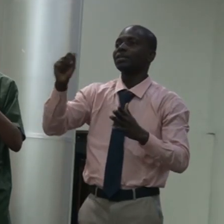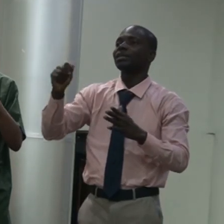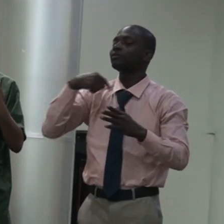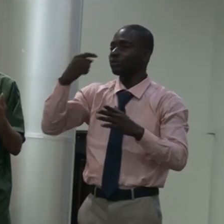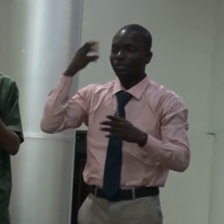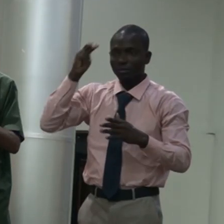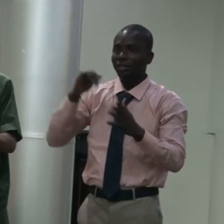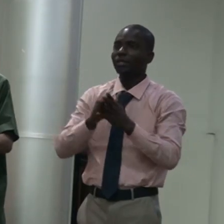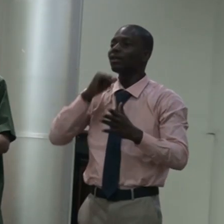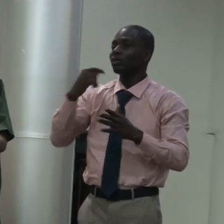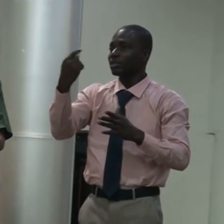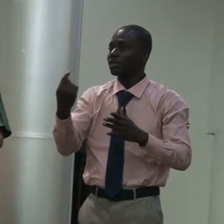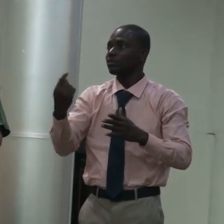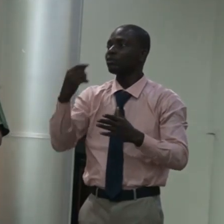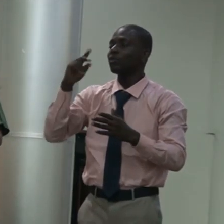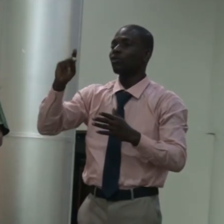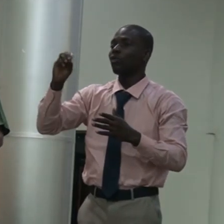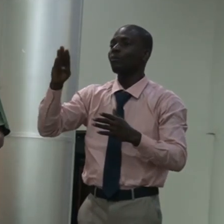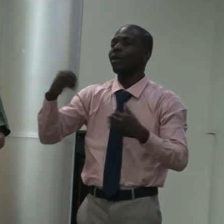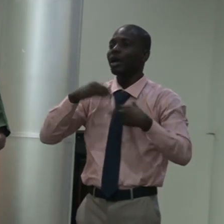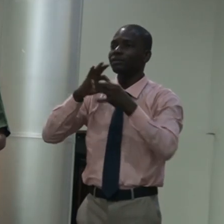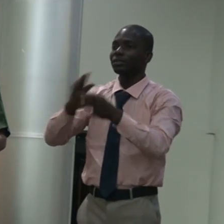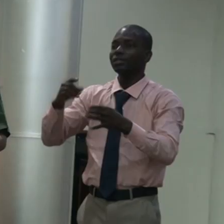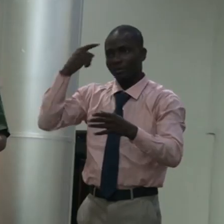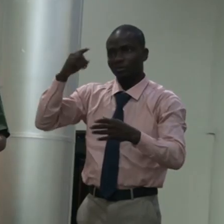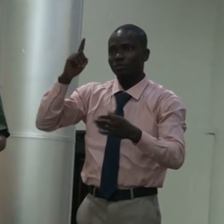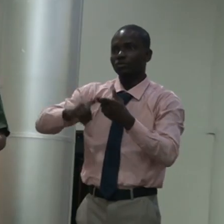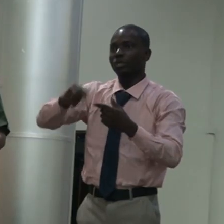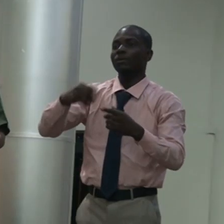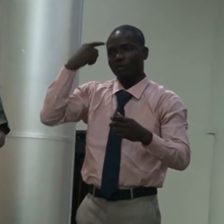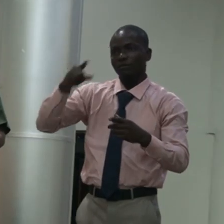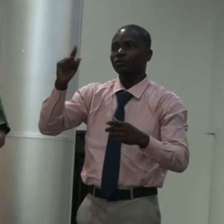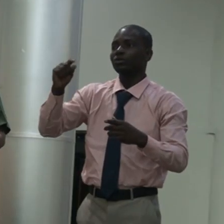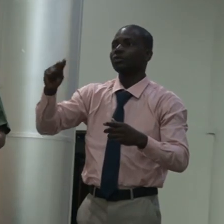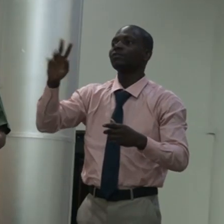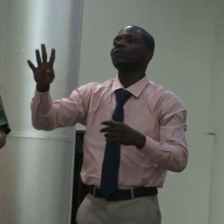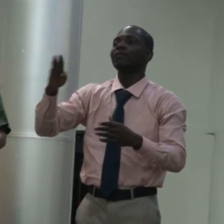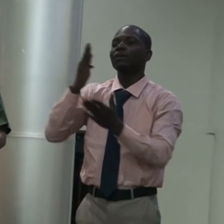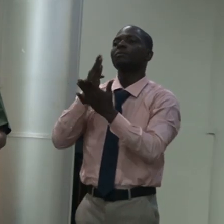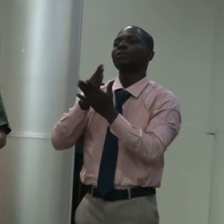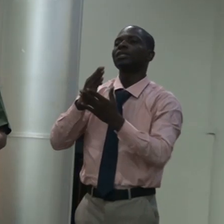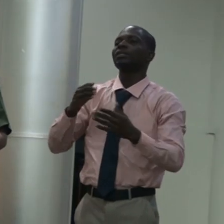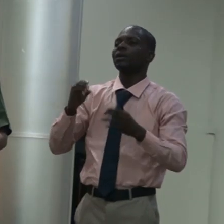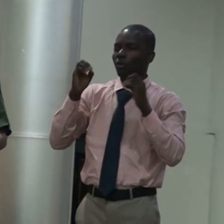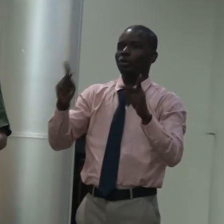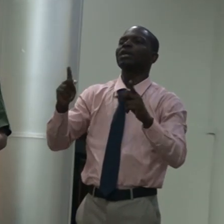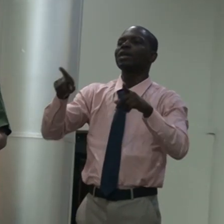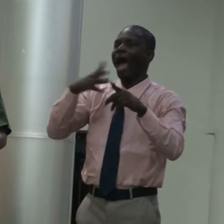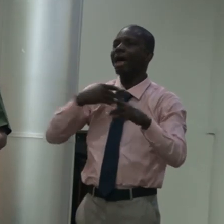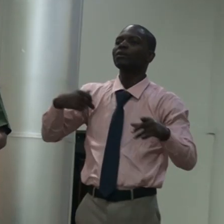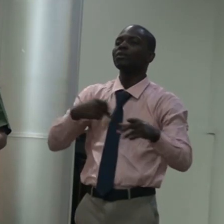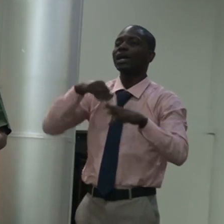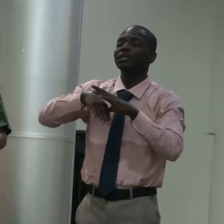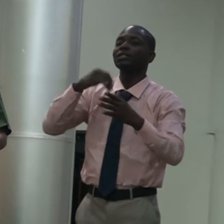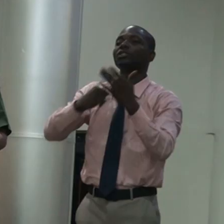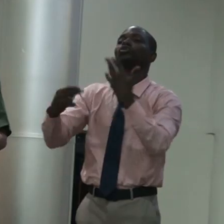him that not a single call has been released to them for the 2025 budget. All right? And we are in